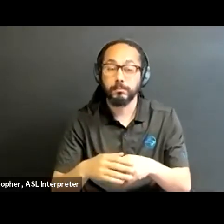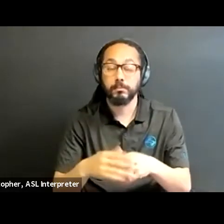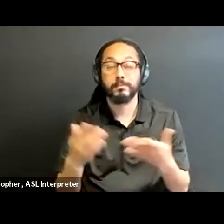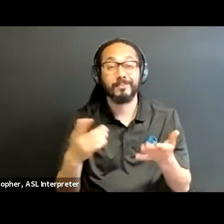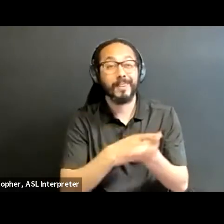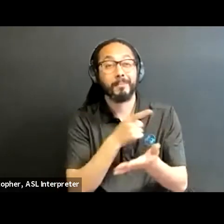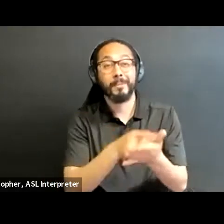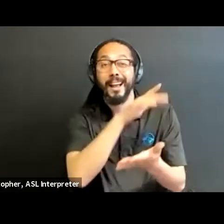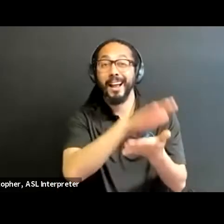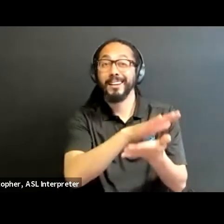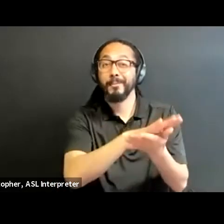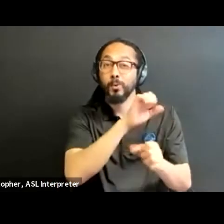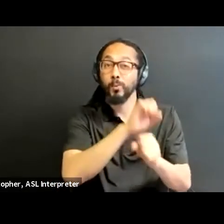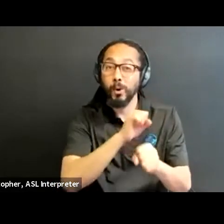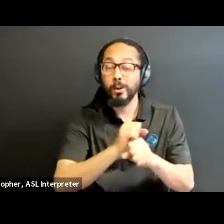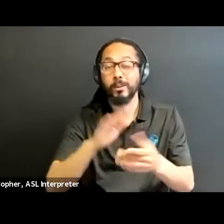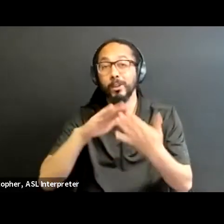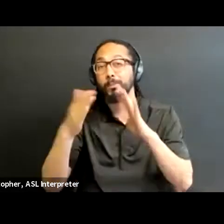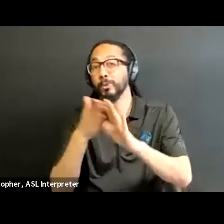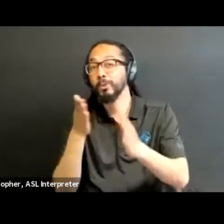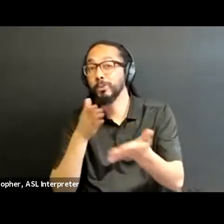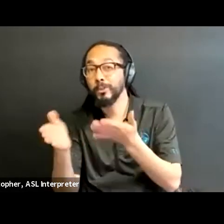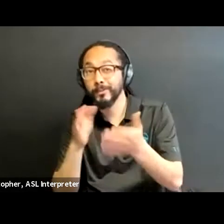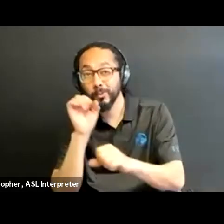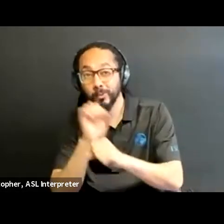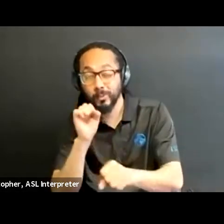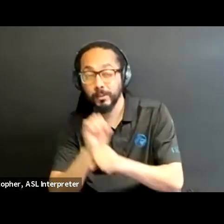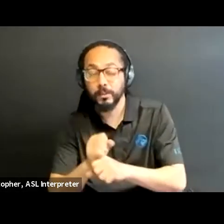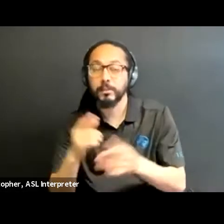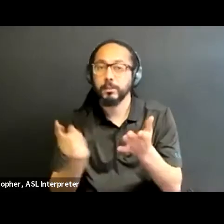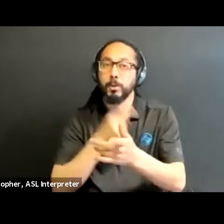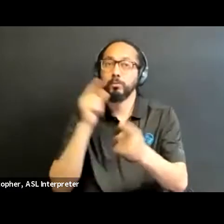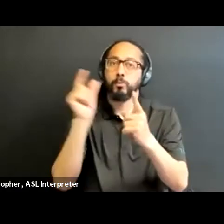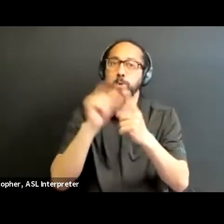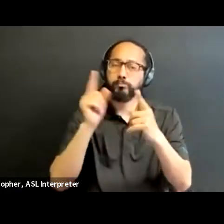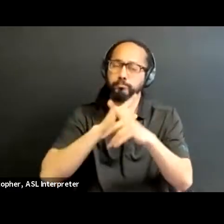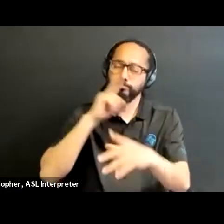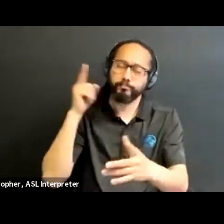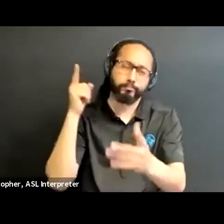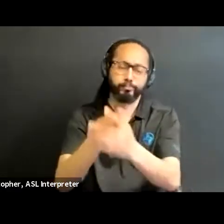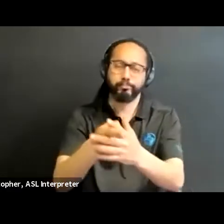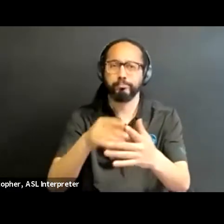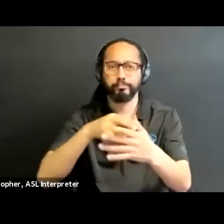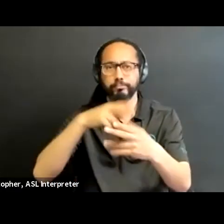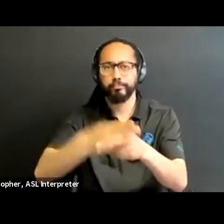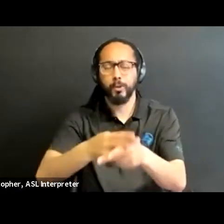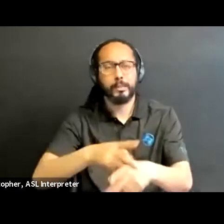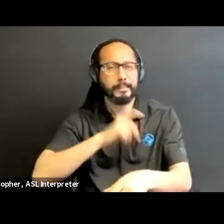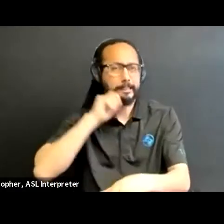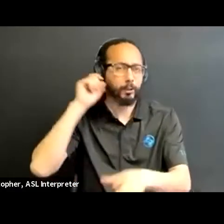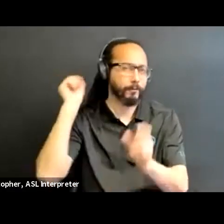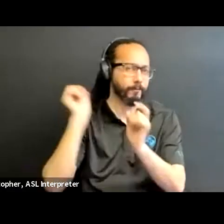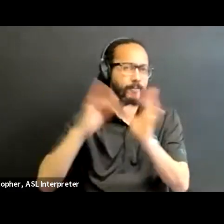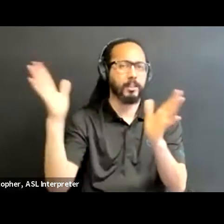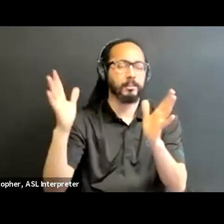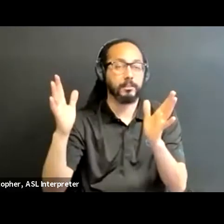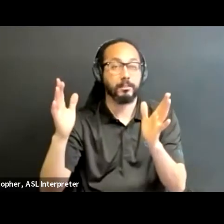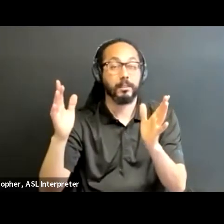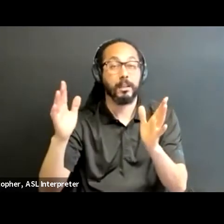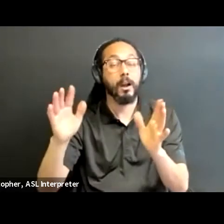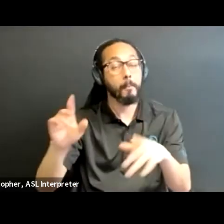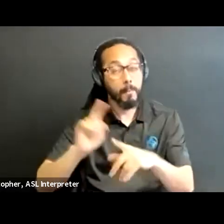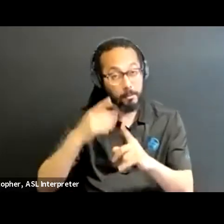away from the unpleasant terms, for example, for things like sexual violence. It's been shown in previous research that, especially